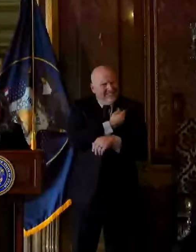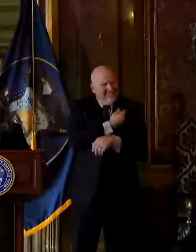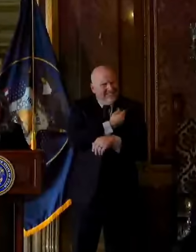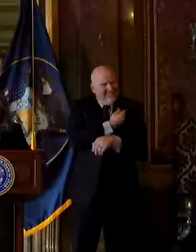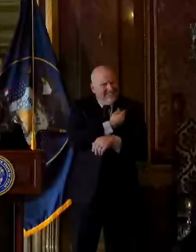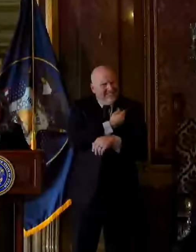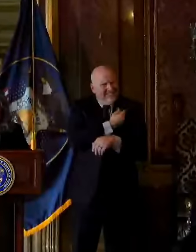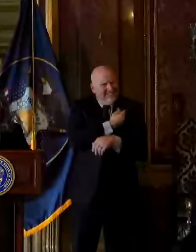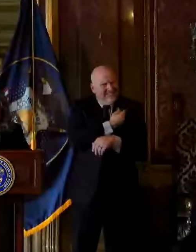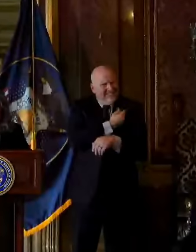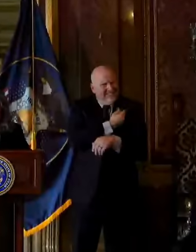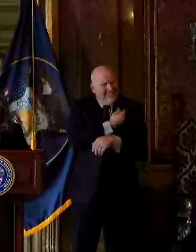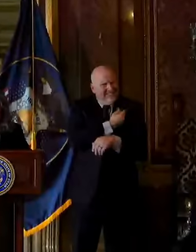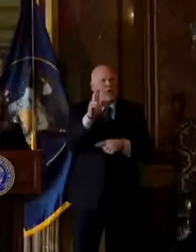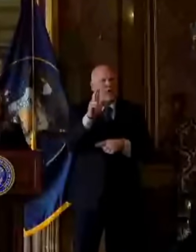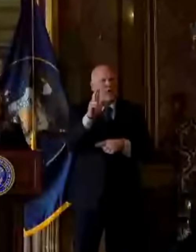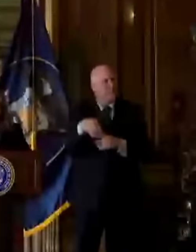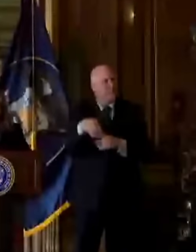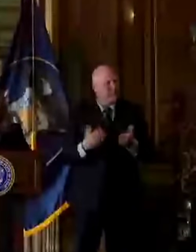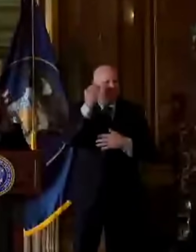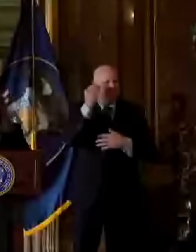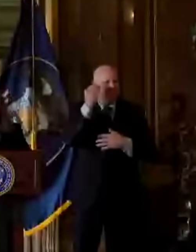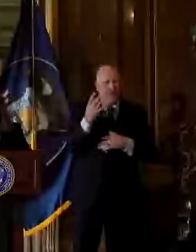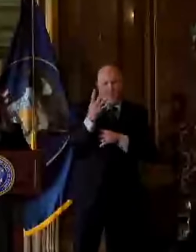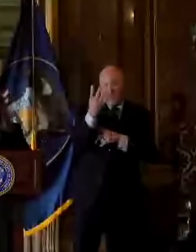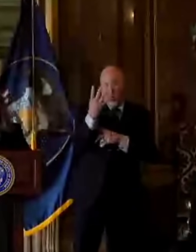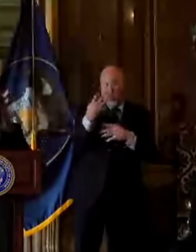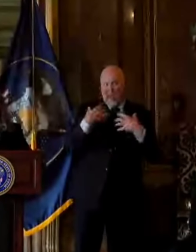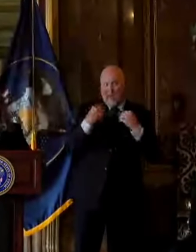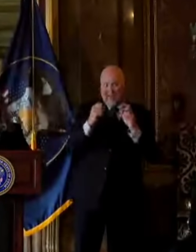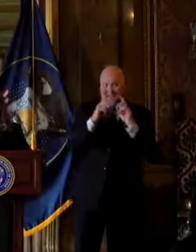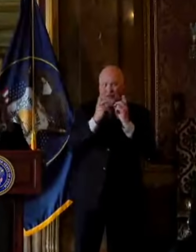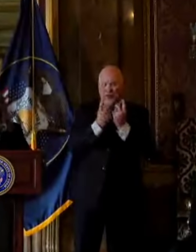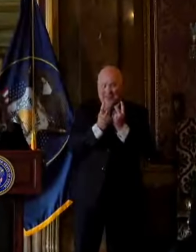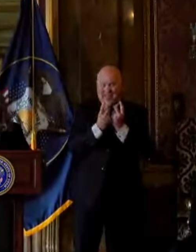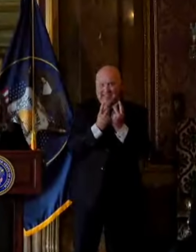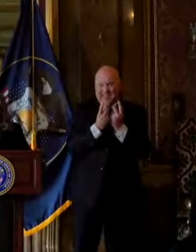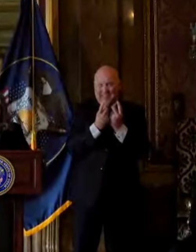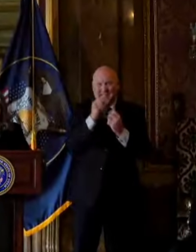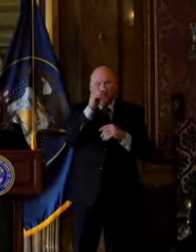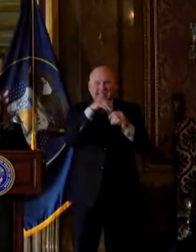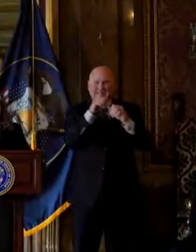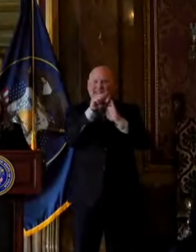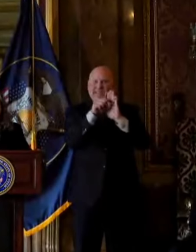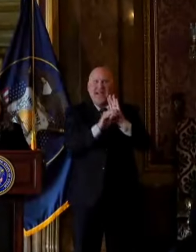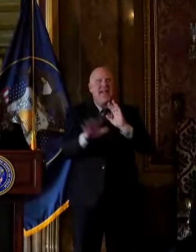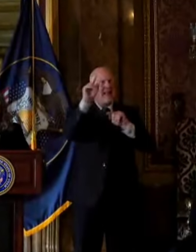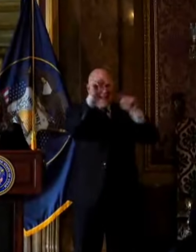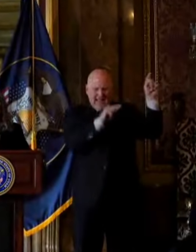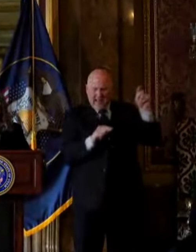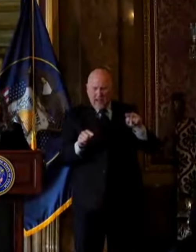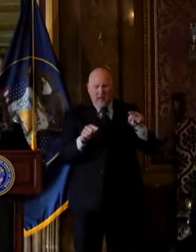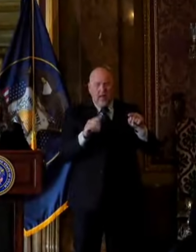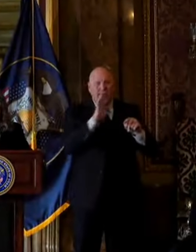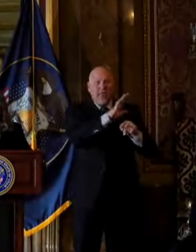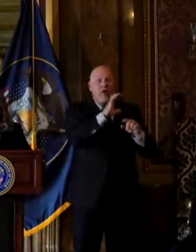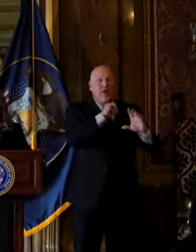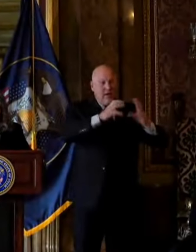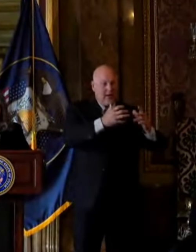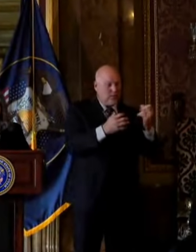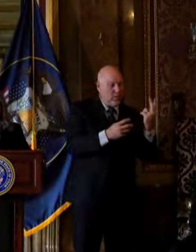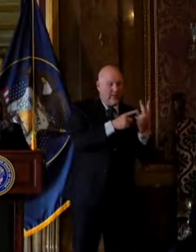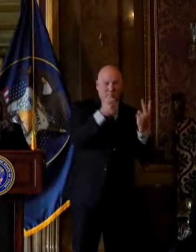vaccinated. We know kids are very unlikely to get seriously ill, but the sheer amount of transmission turns that